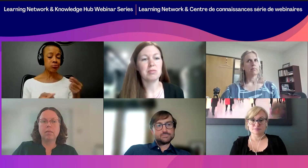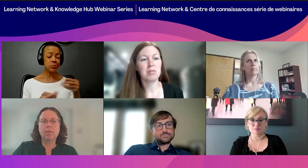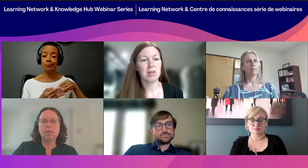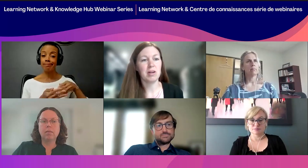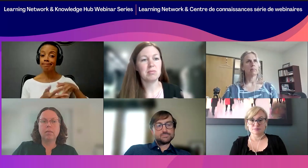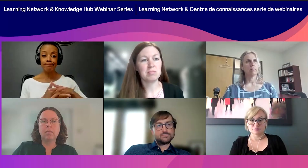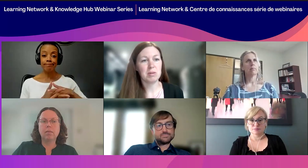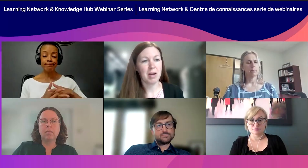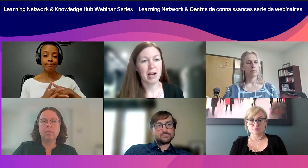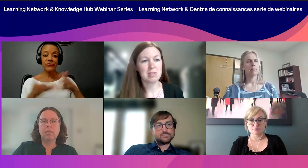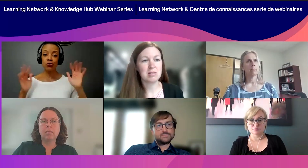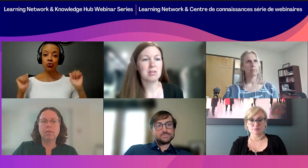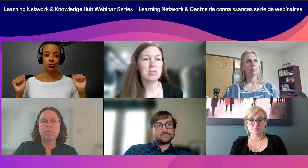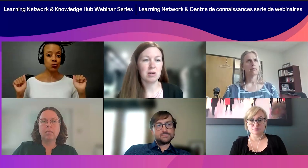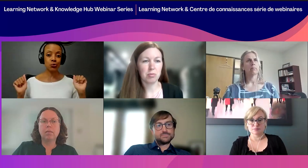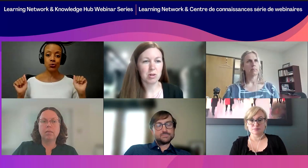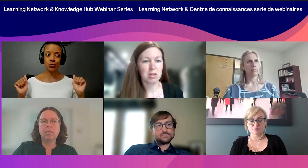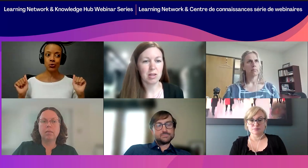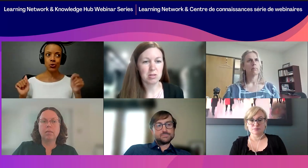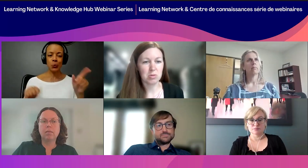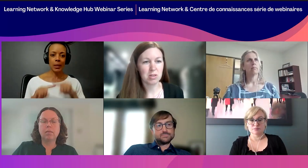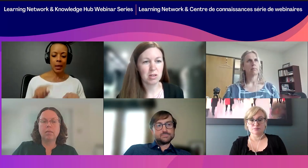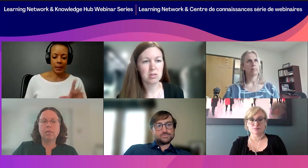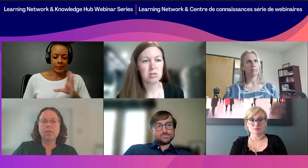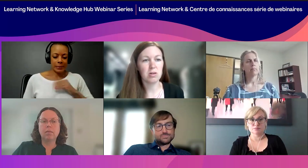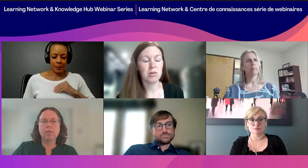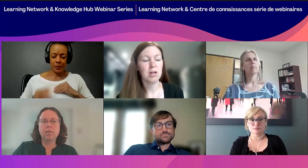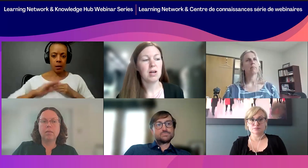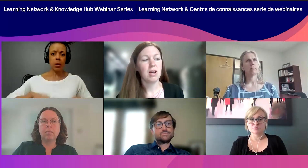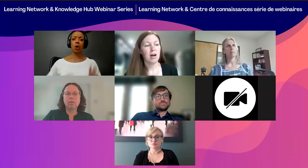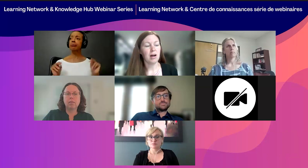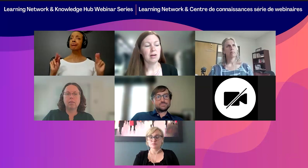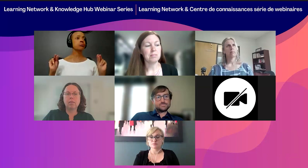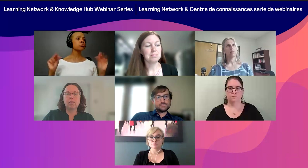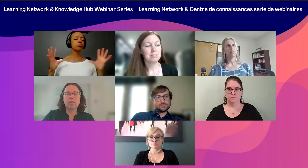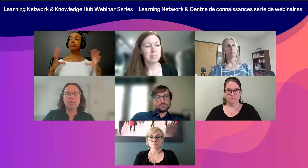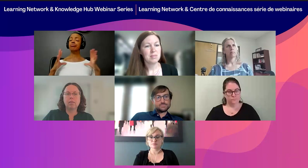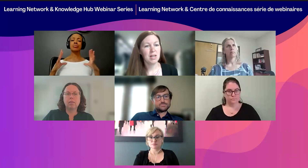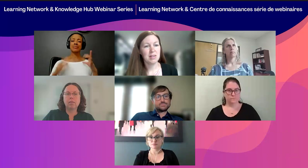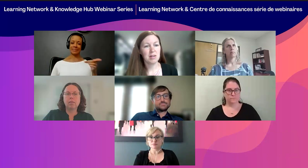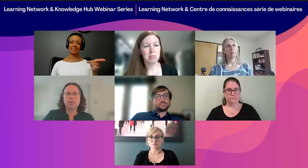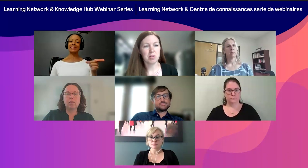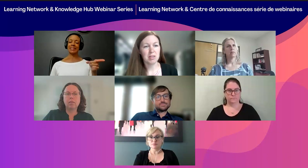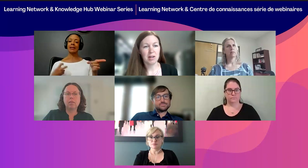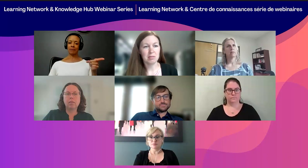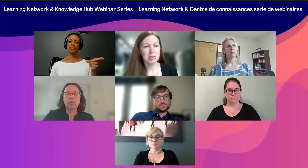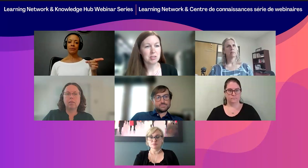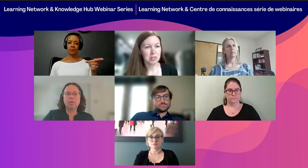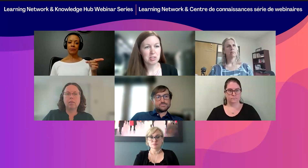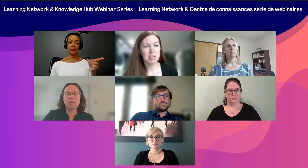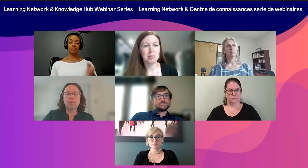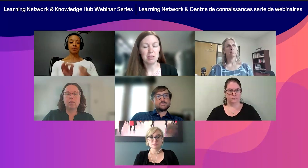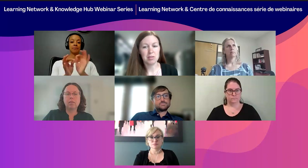there's a lot of impacts to their self-worth and that sort of thing. So, I think really